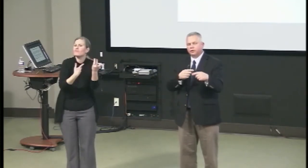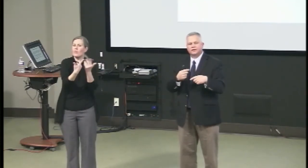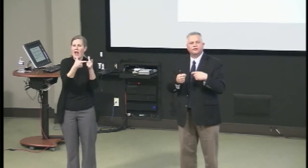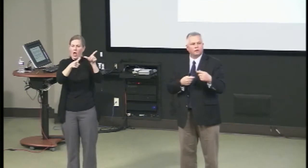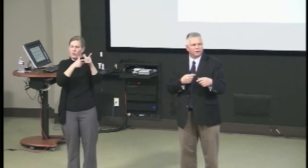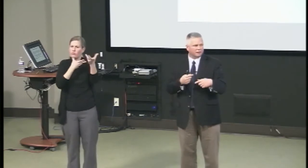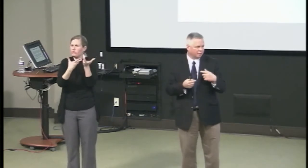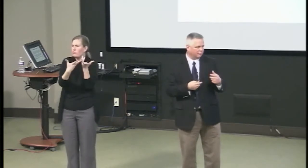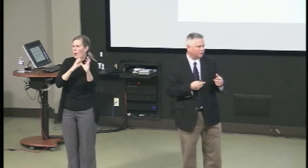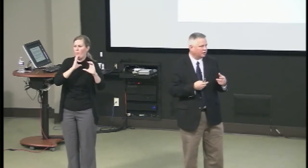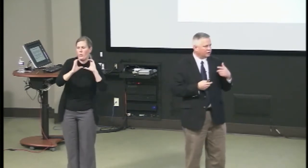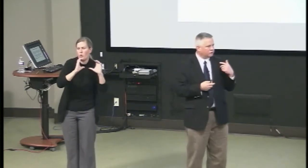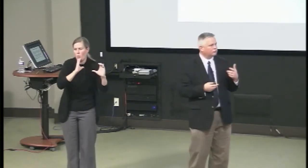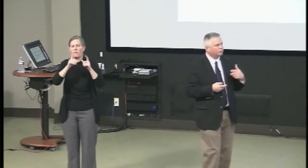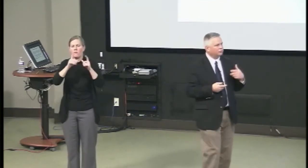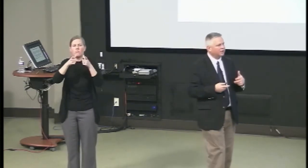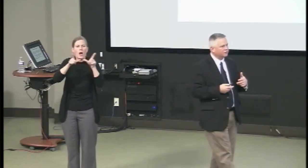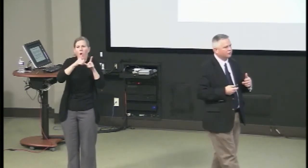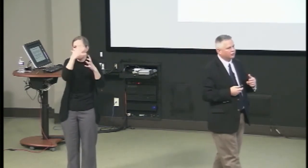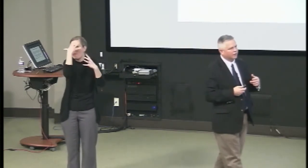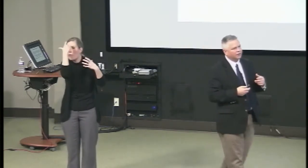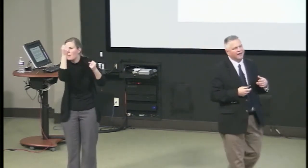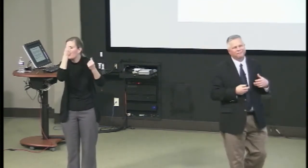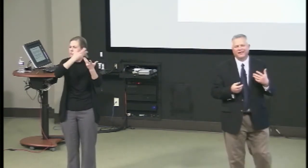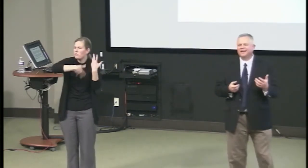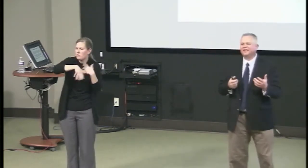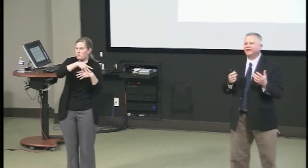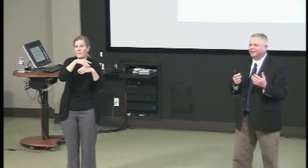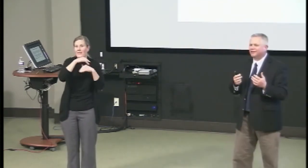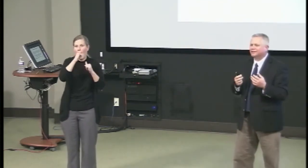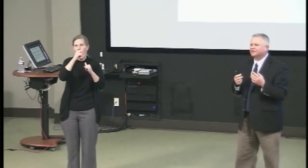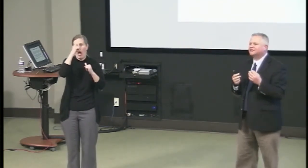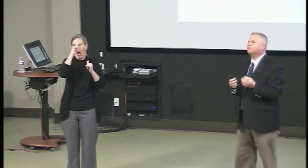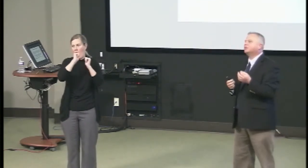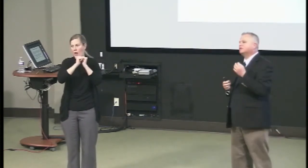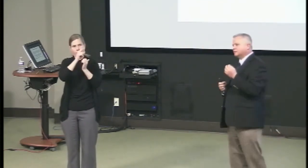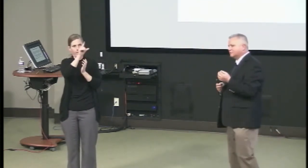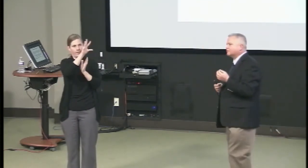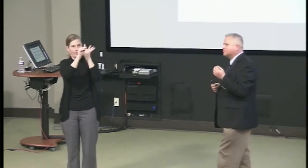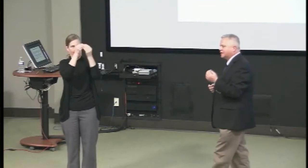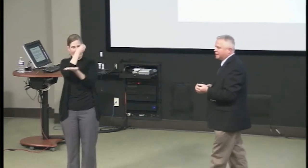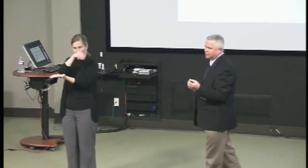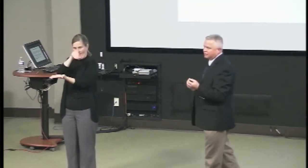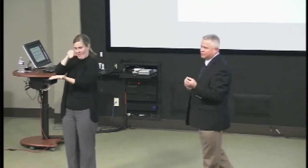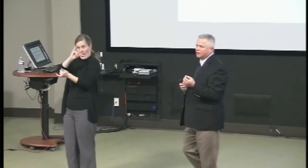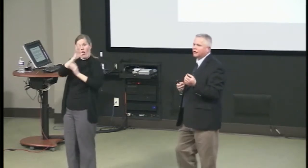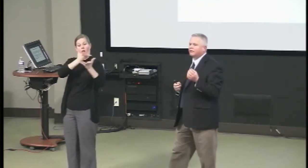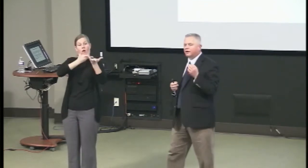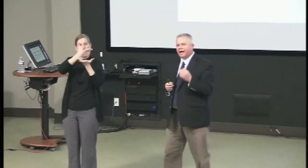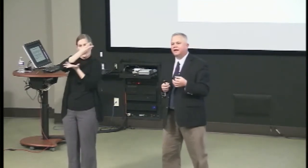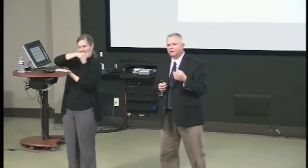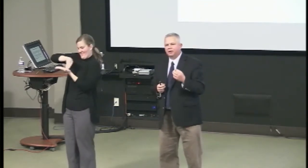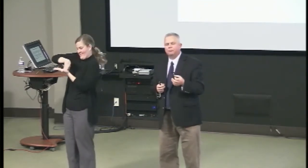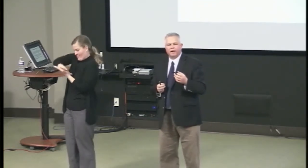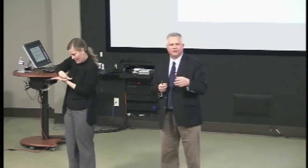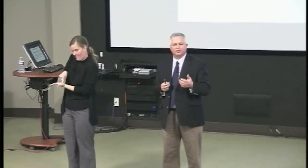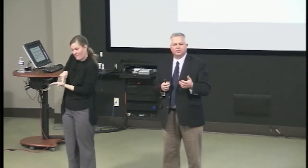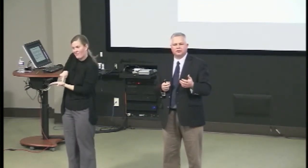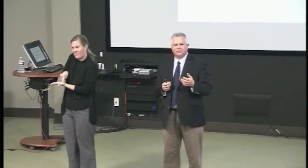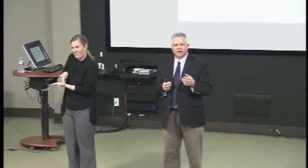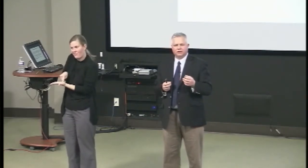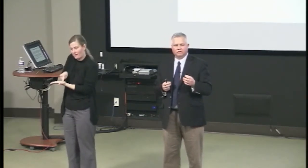and transforming them into a reading circuit. In simple statement, there cannot be